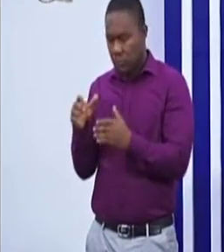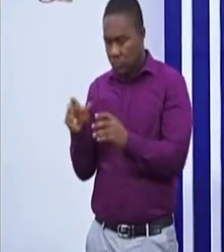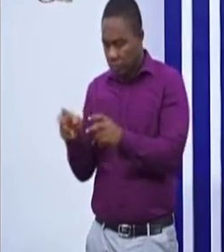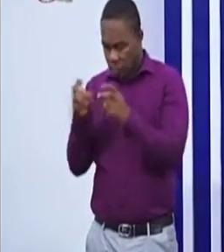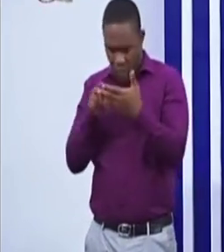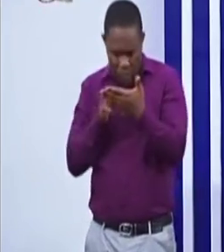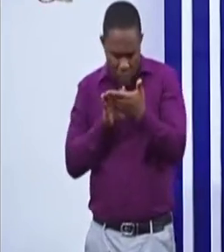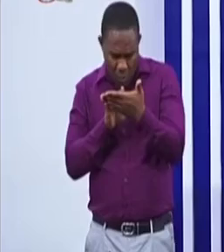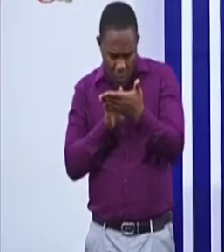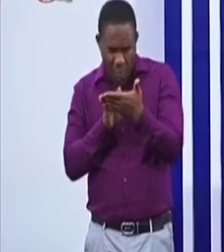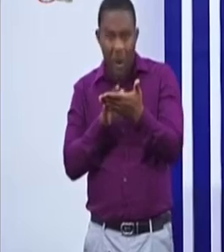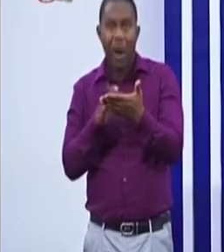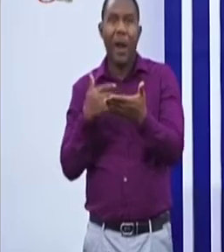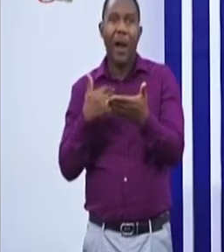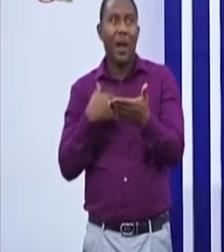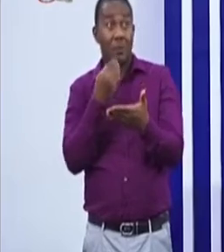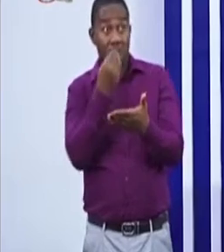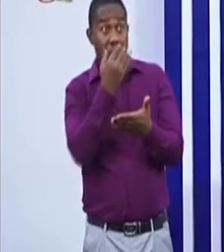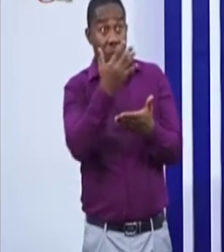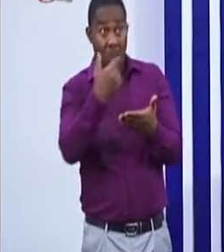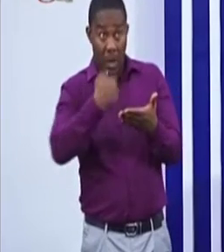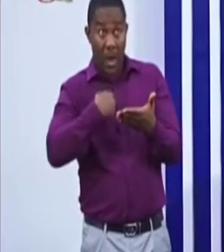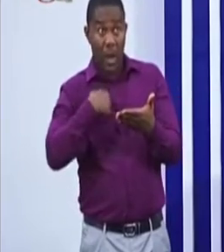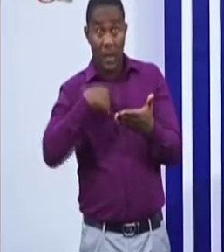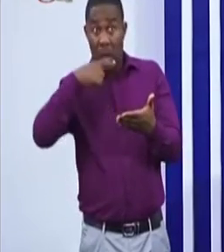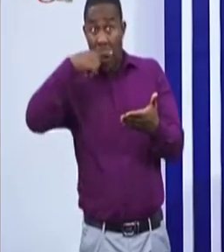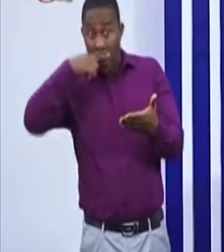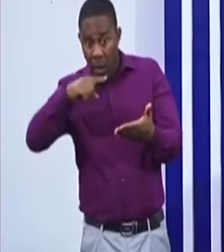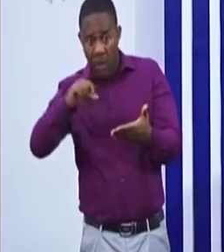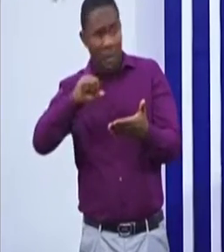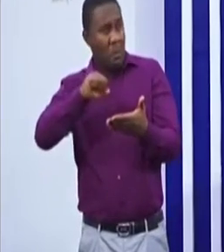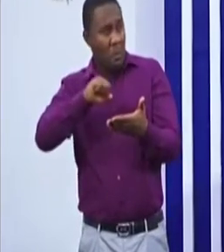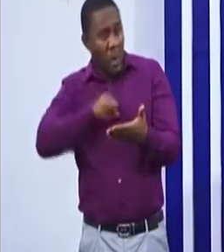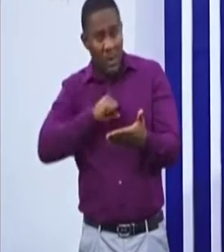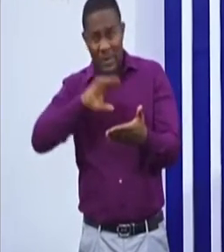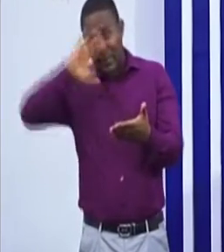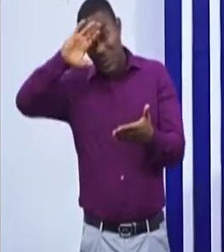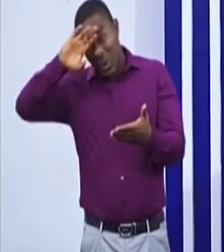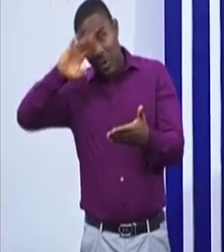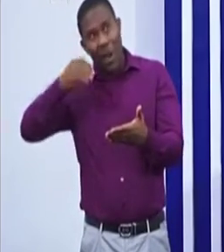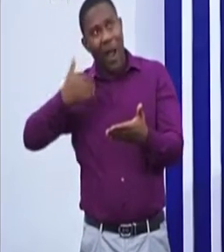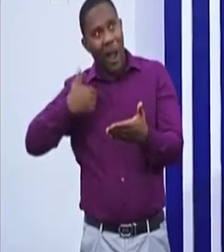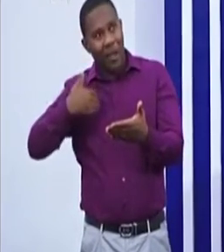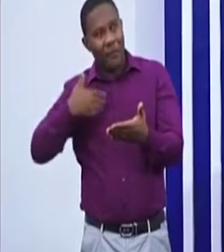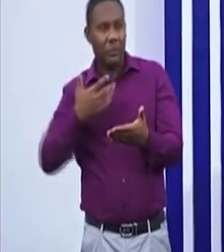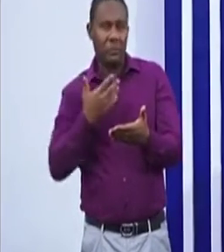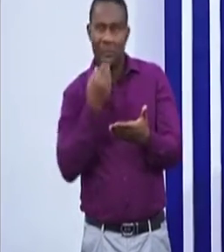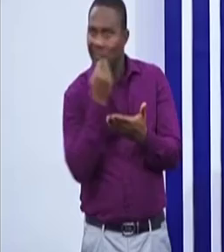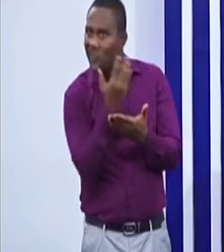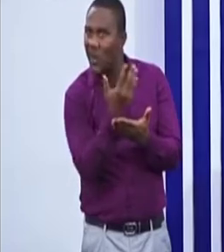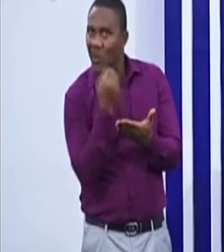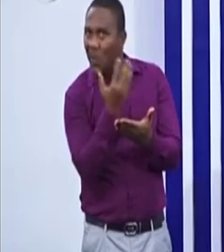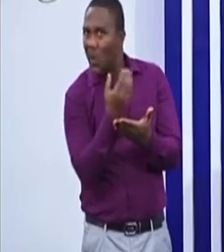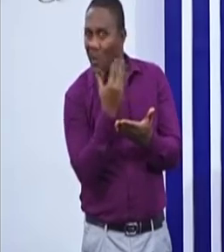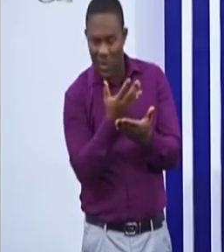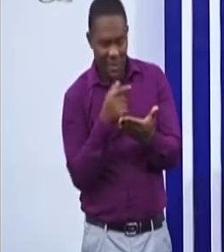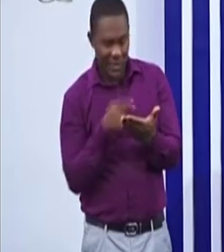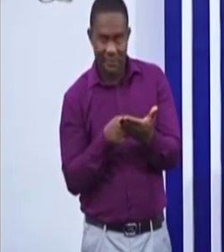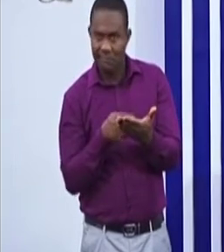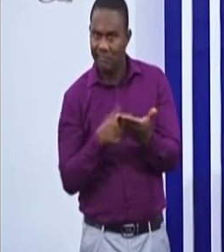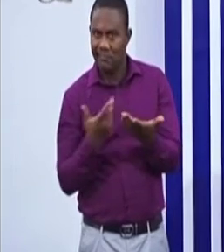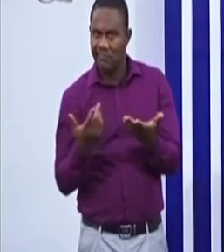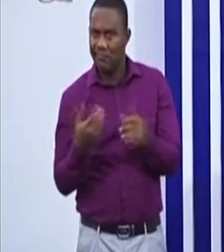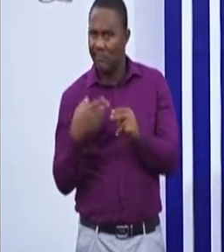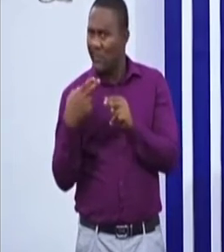report their symptoms. The data is also encrypted, so no personal information, name, ID,